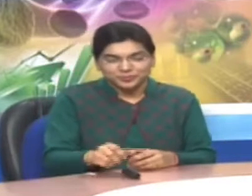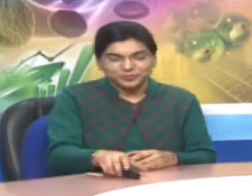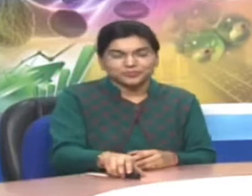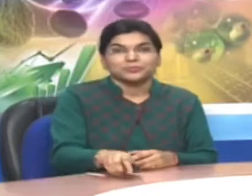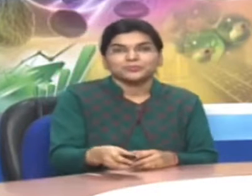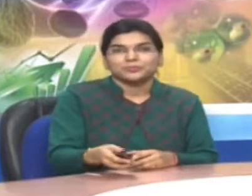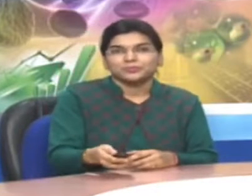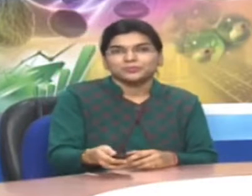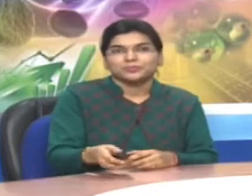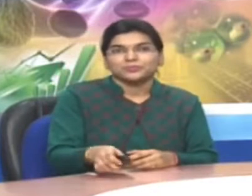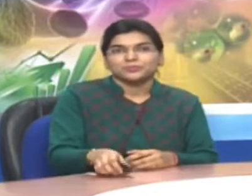Let's find out.